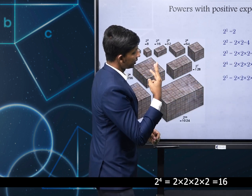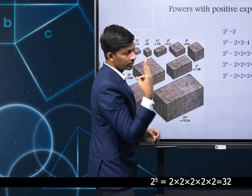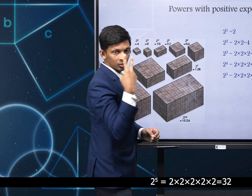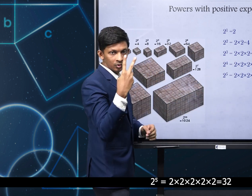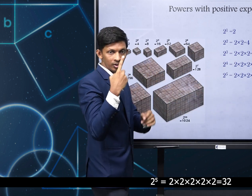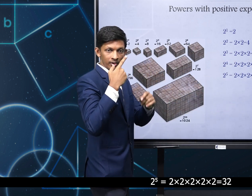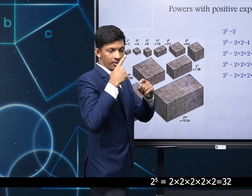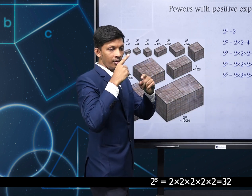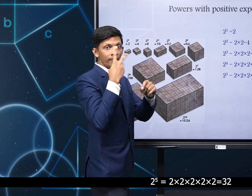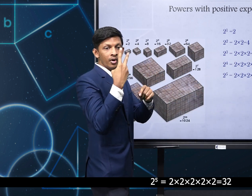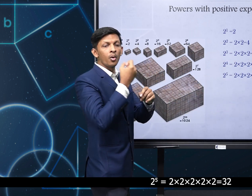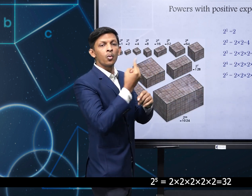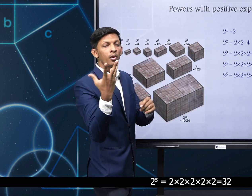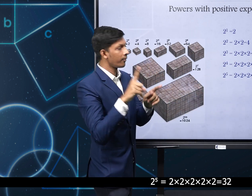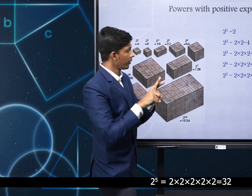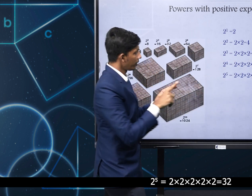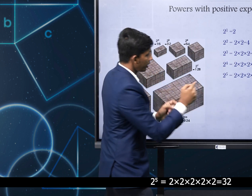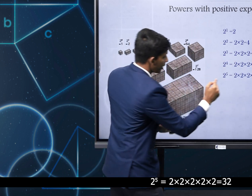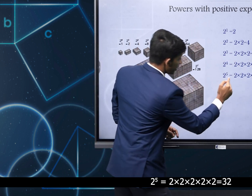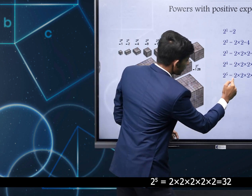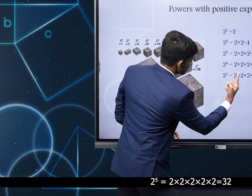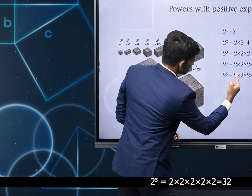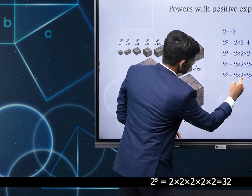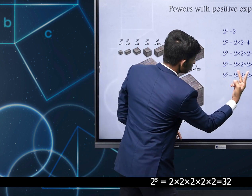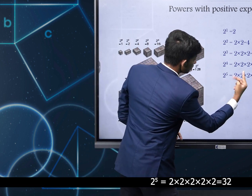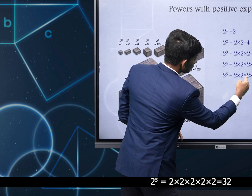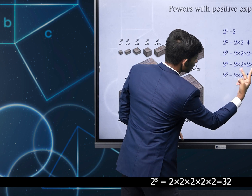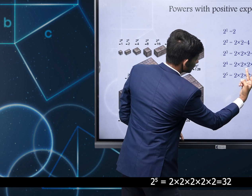2 to the power of 5 is equal to 2 multiplied 5 times,